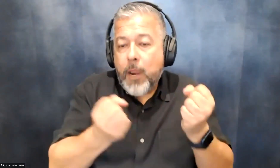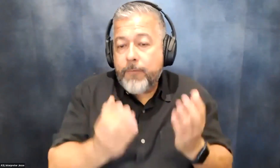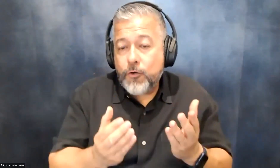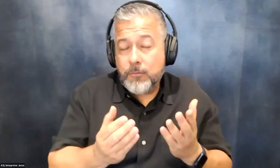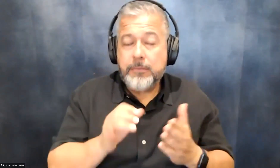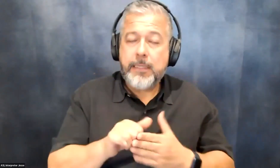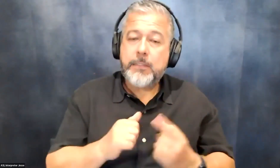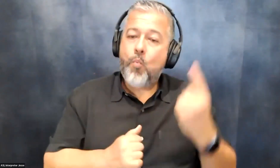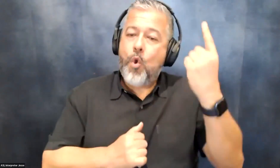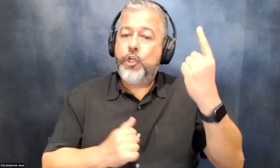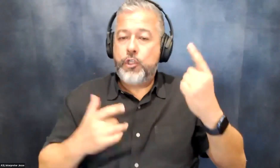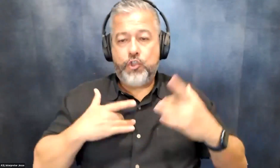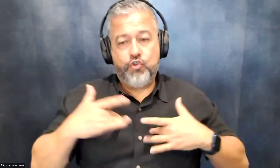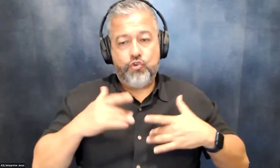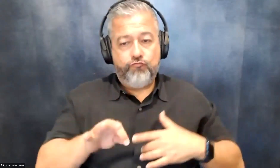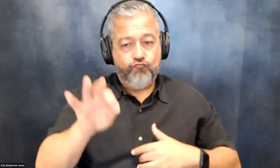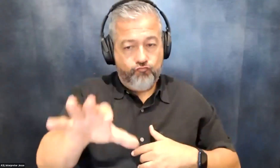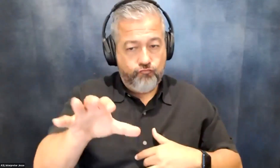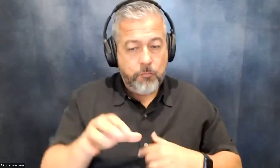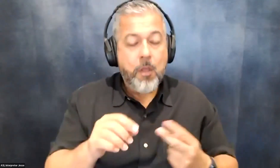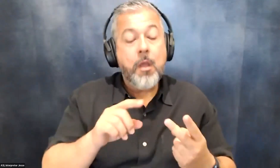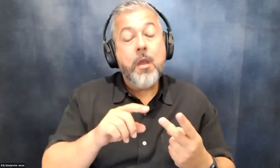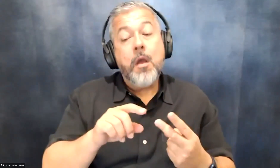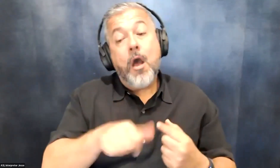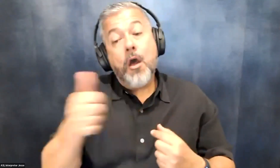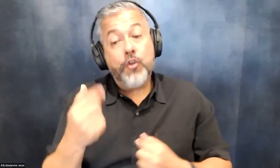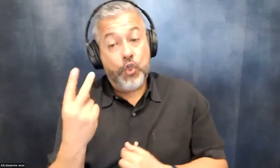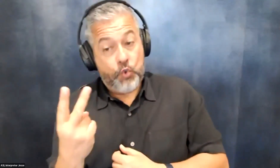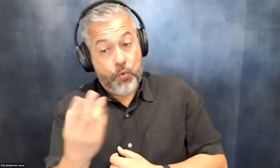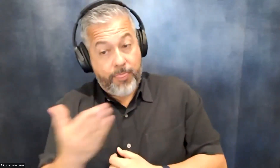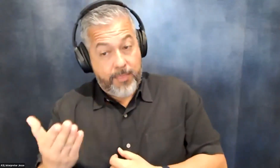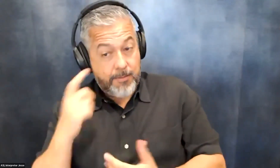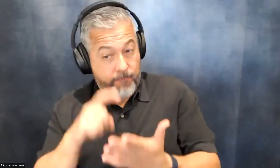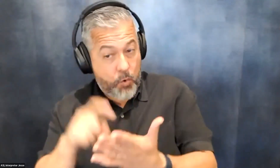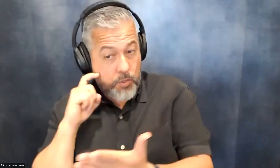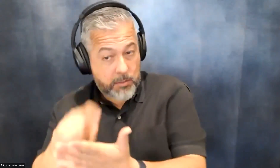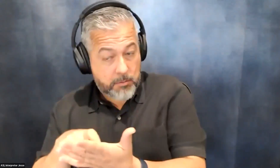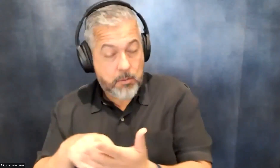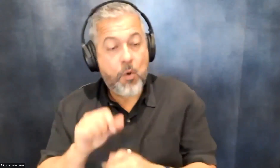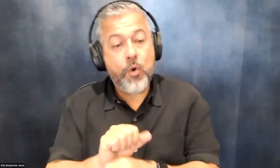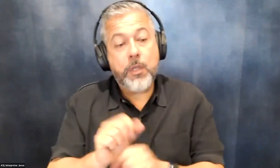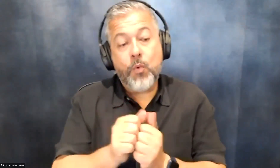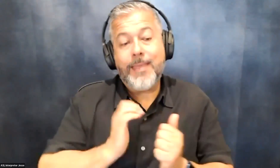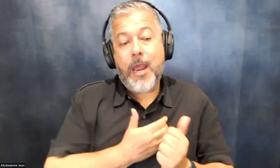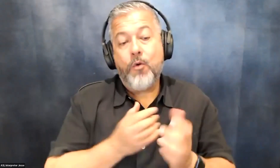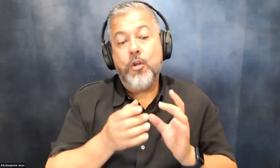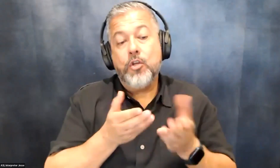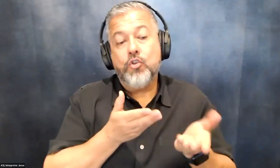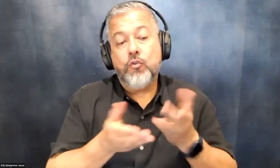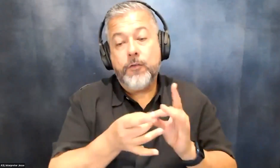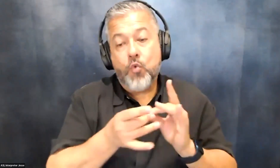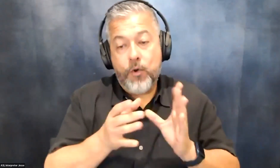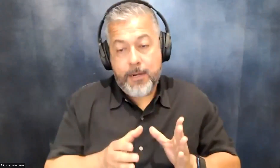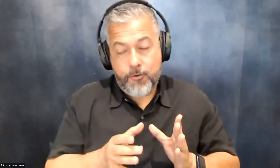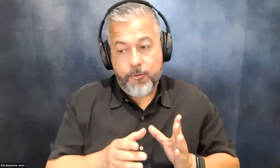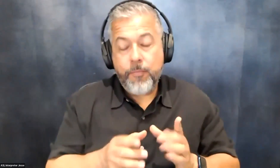That's my one concern about that. My other two things that I've noticed working with our service coordinators and